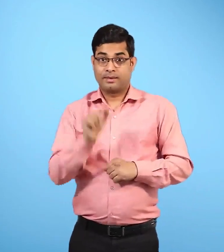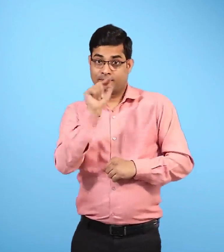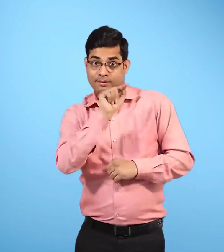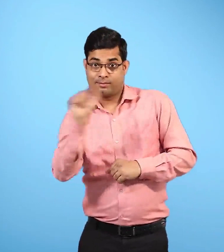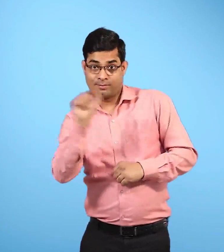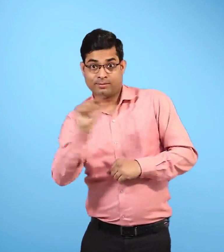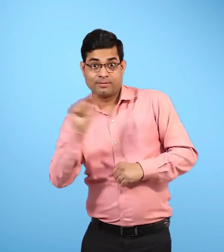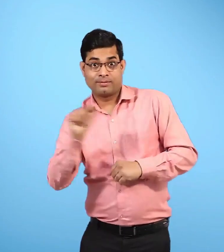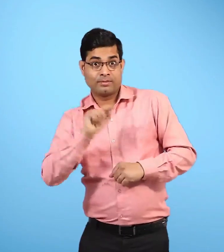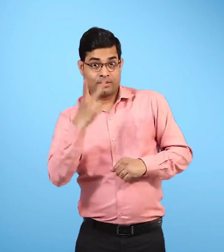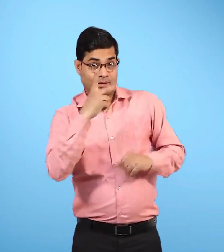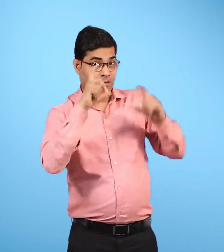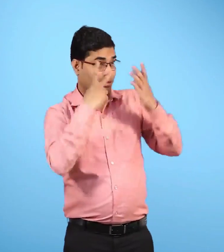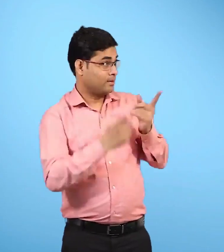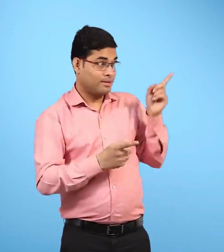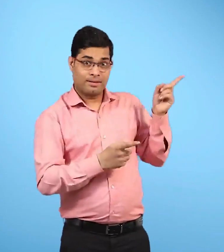The space has been provided for you.